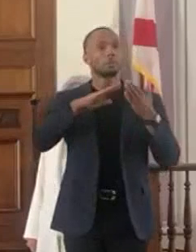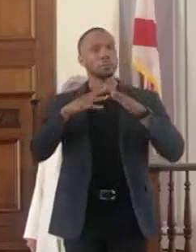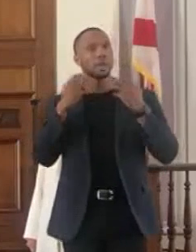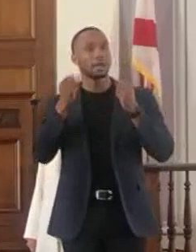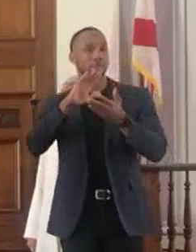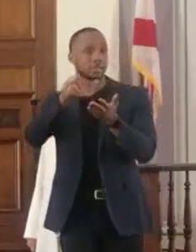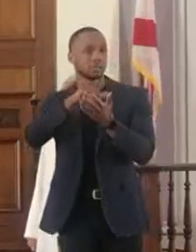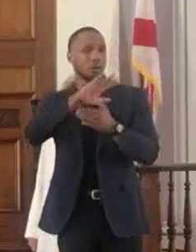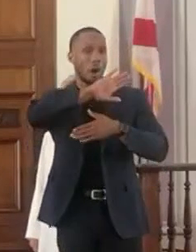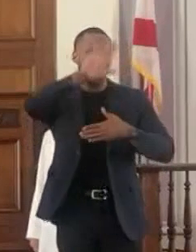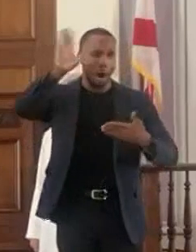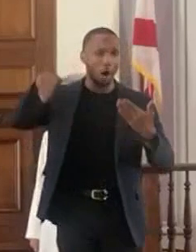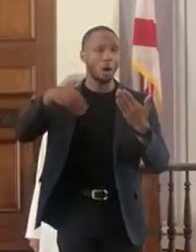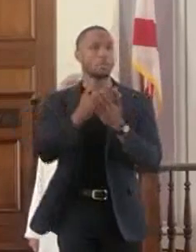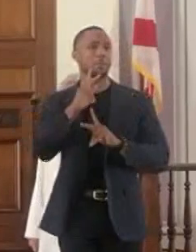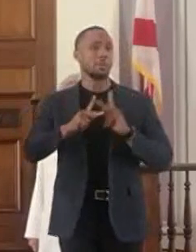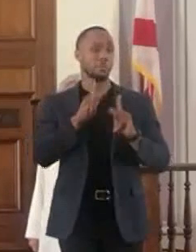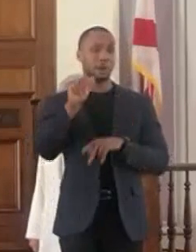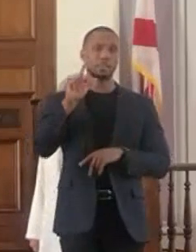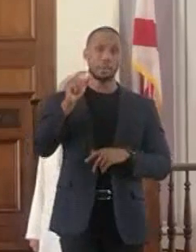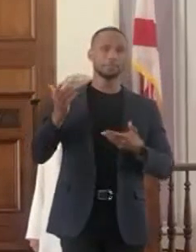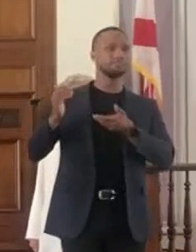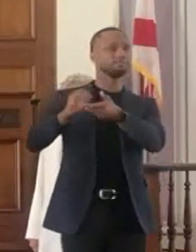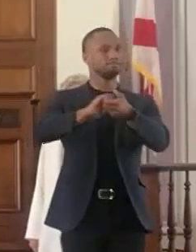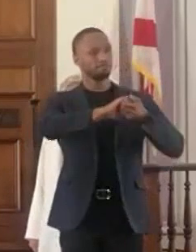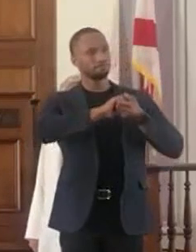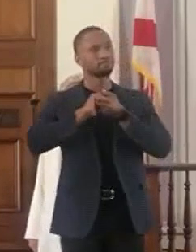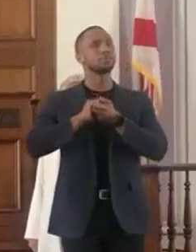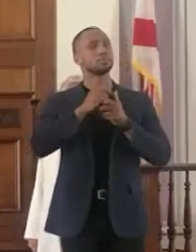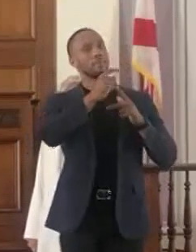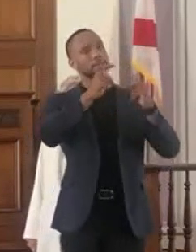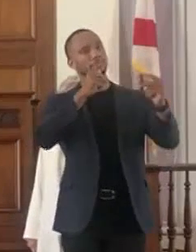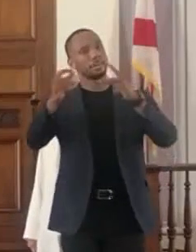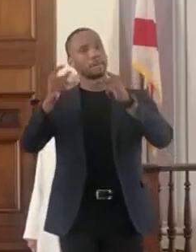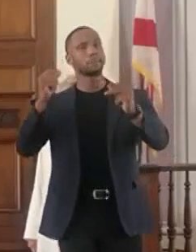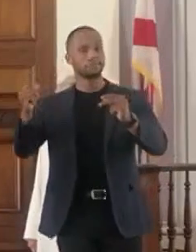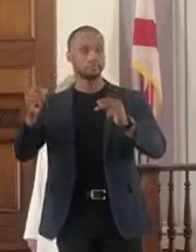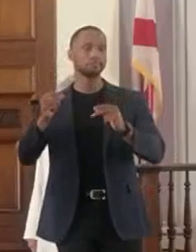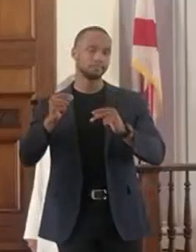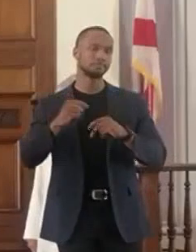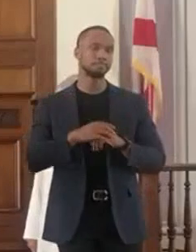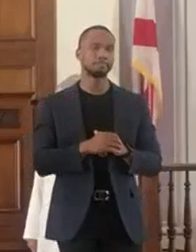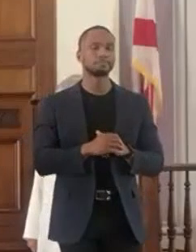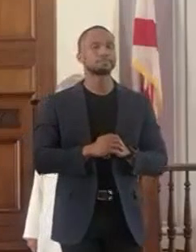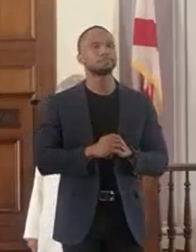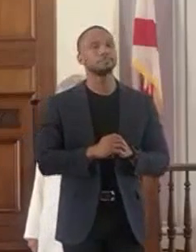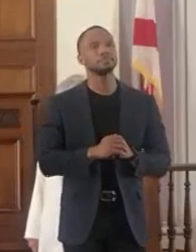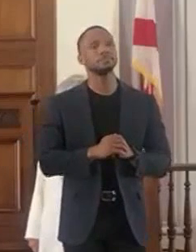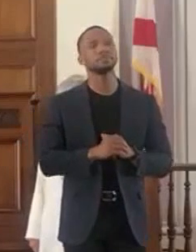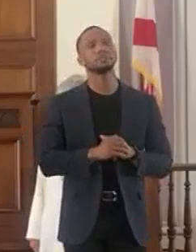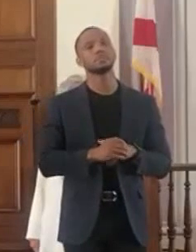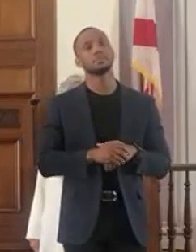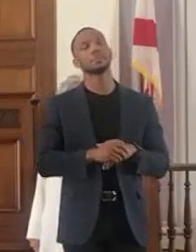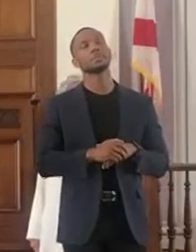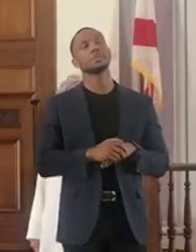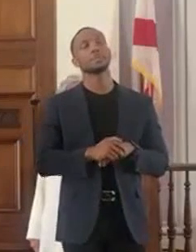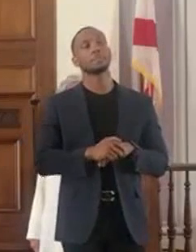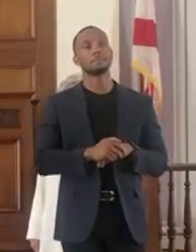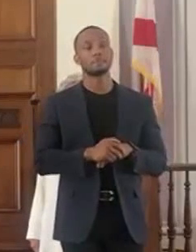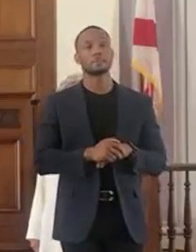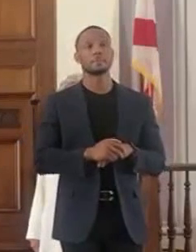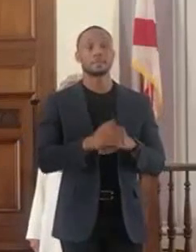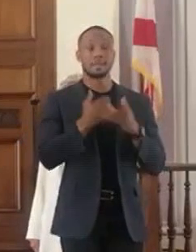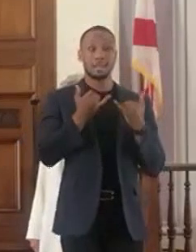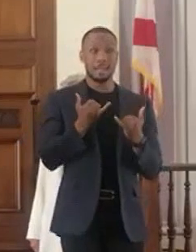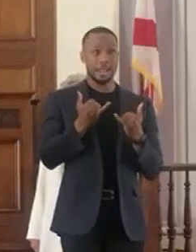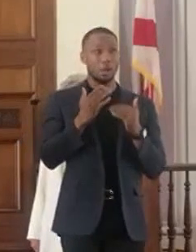folks in Alabama who are pulling together to vaccinate our fellow citizens. We have now